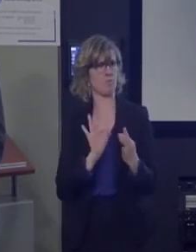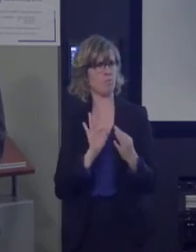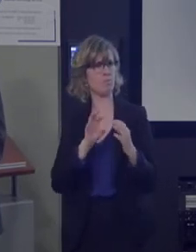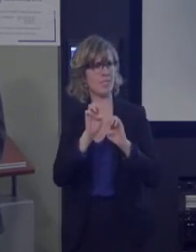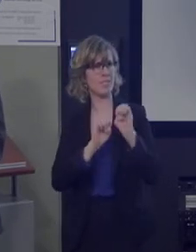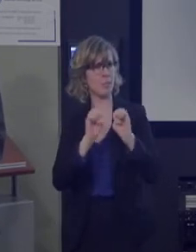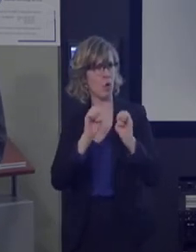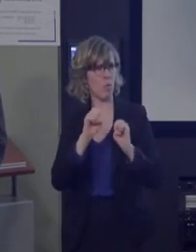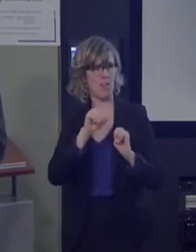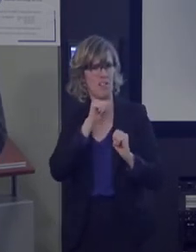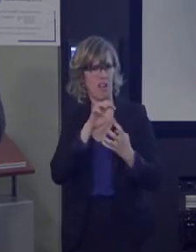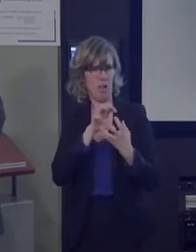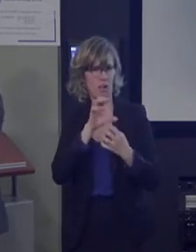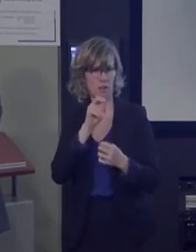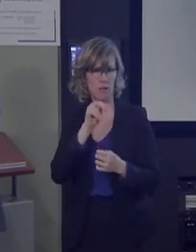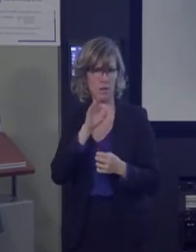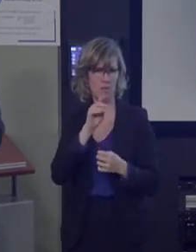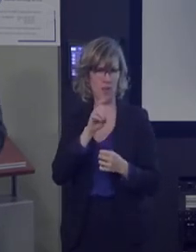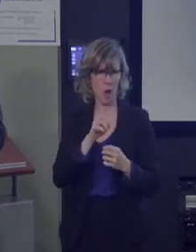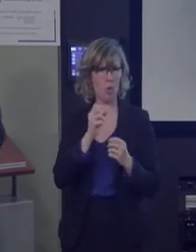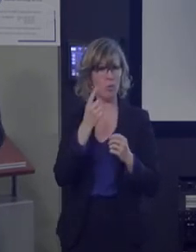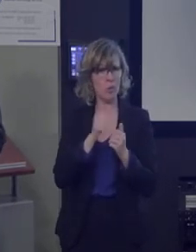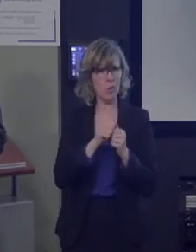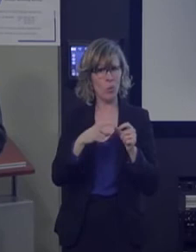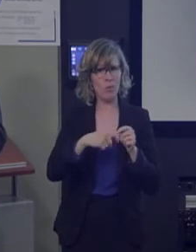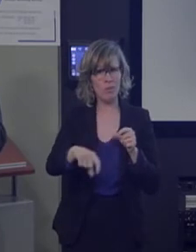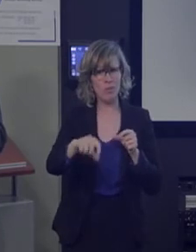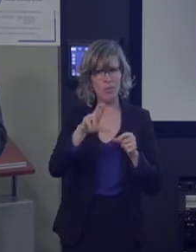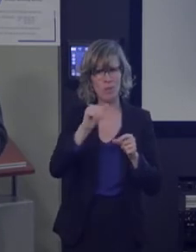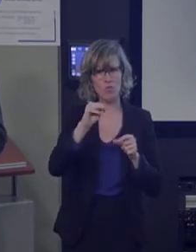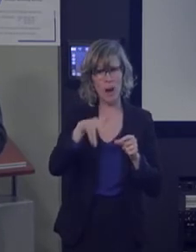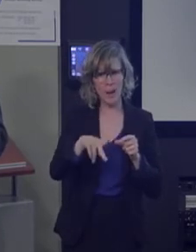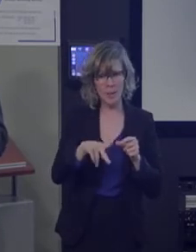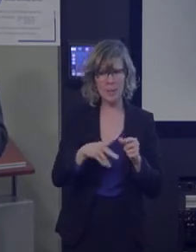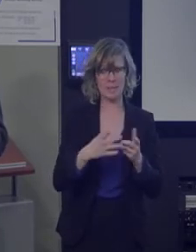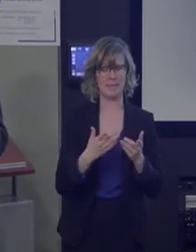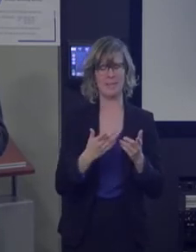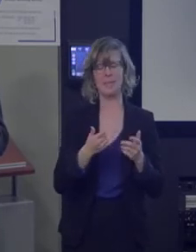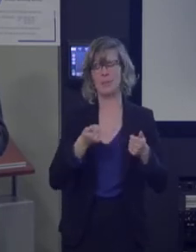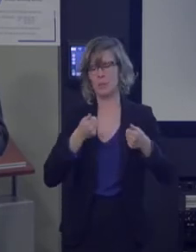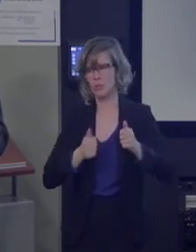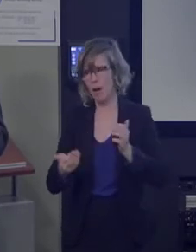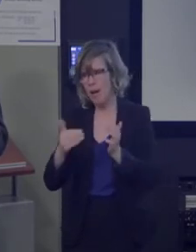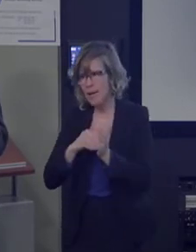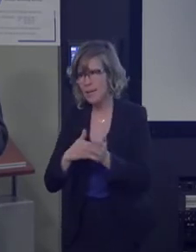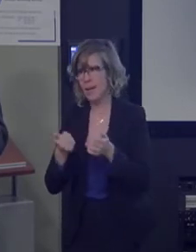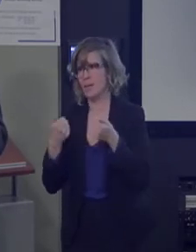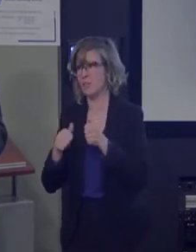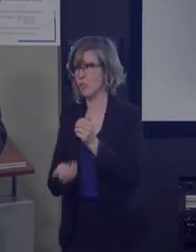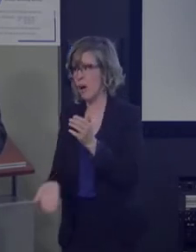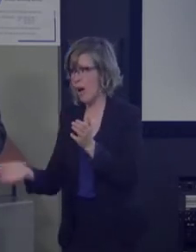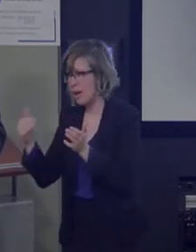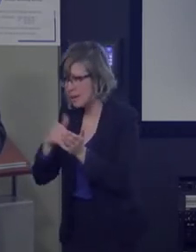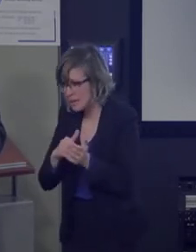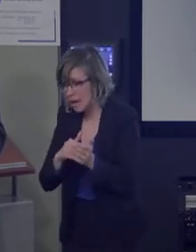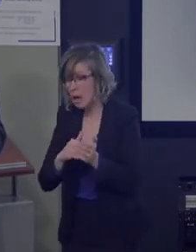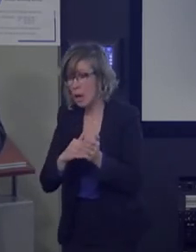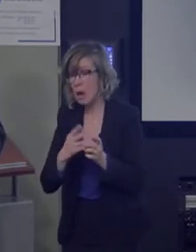room and stop at each group and try again, we see an